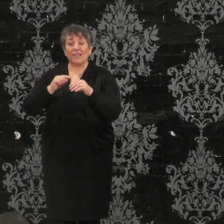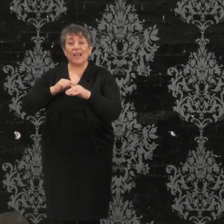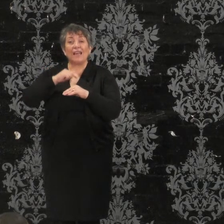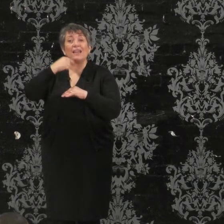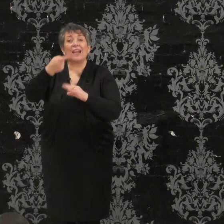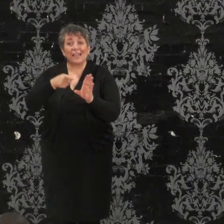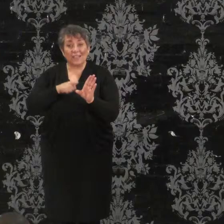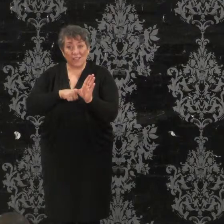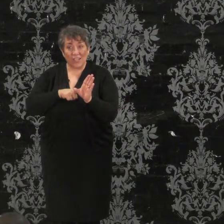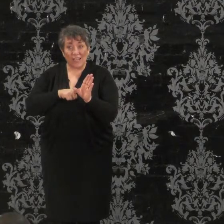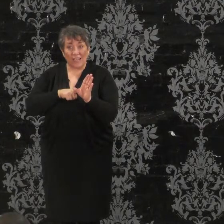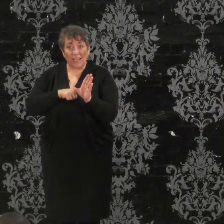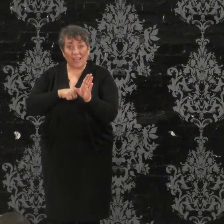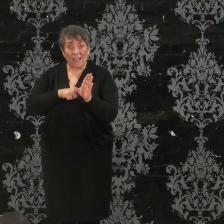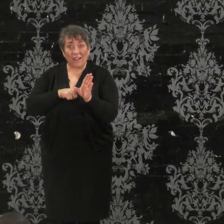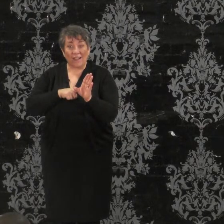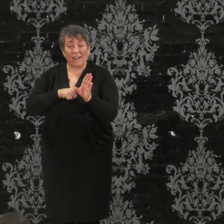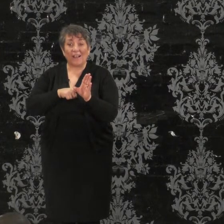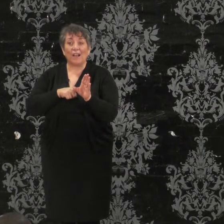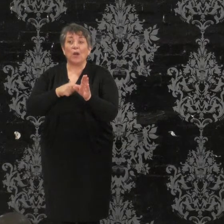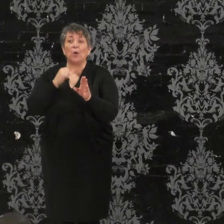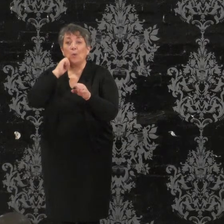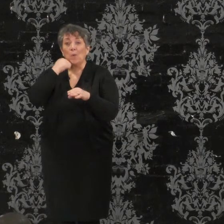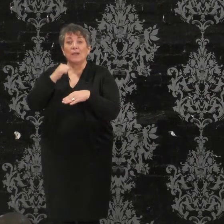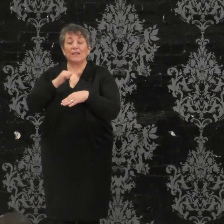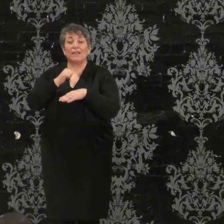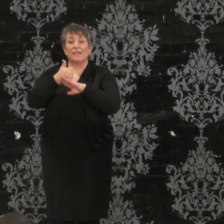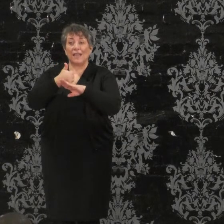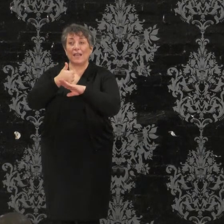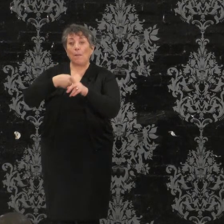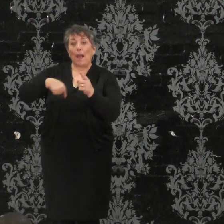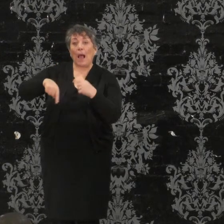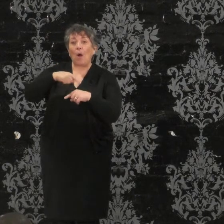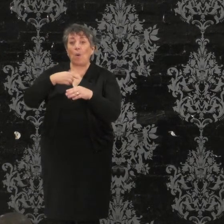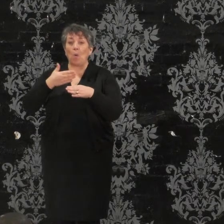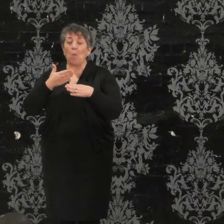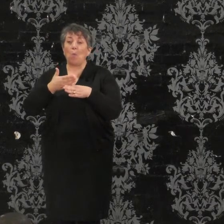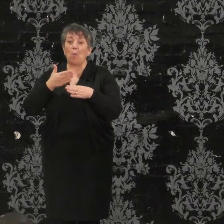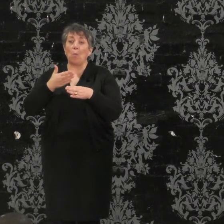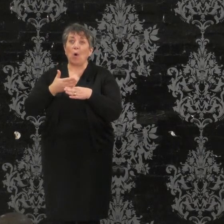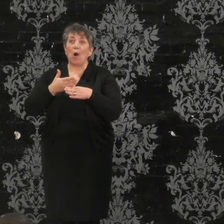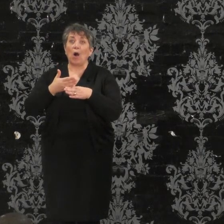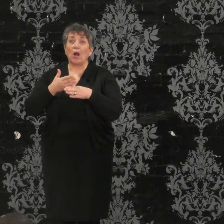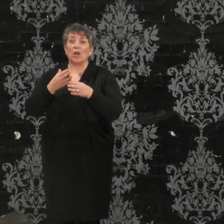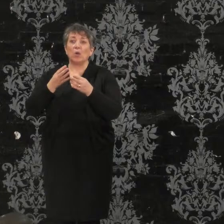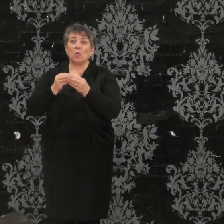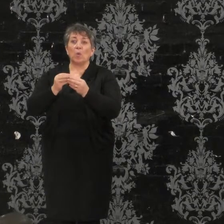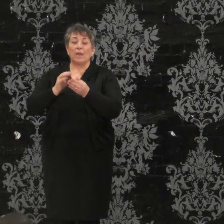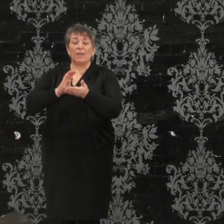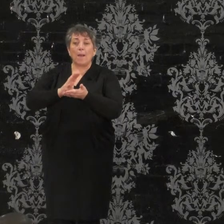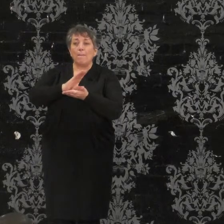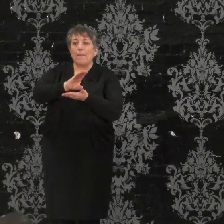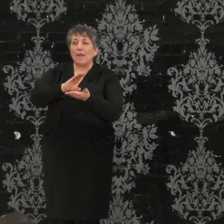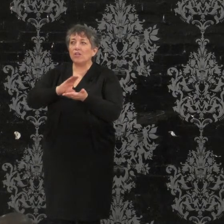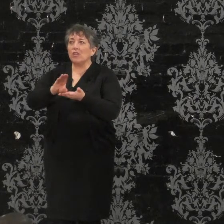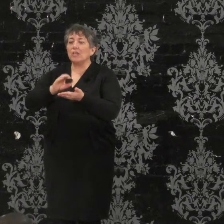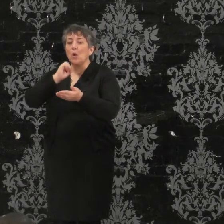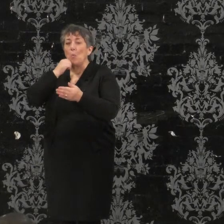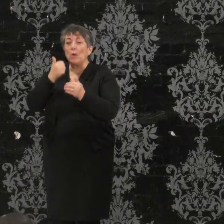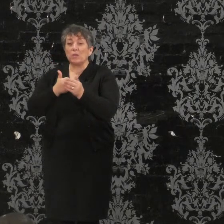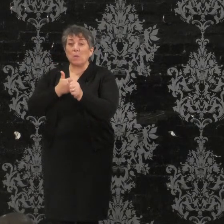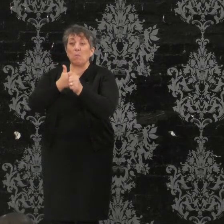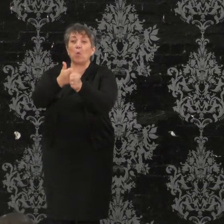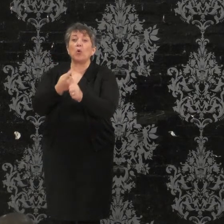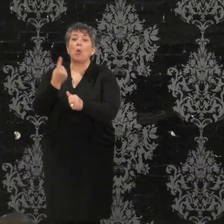months, we'll be stepping up our work with a package of measures that will support nearly 100,000 more